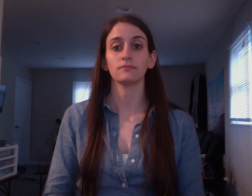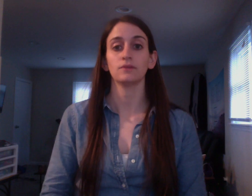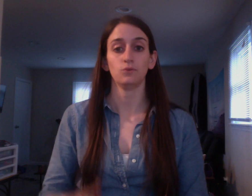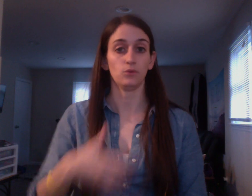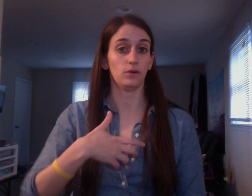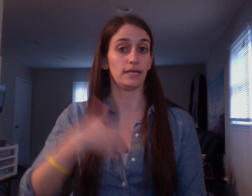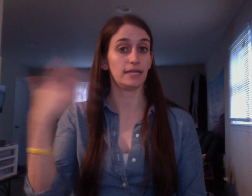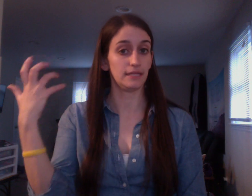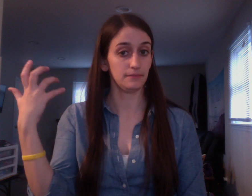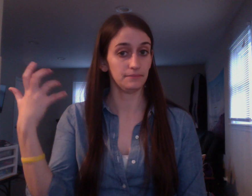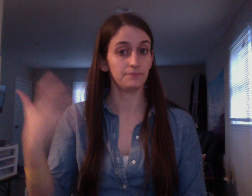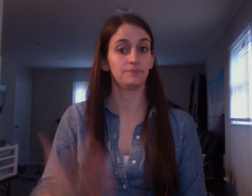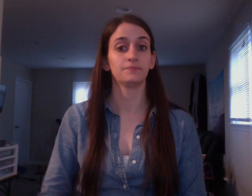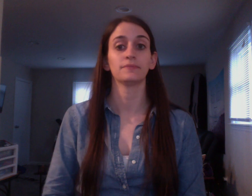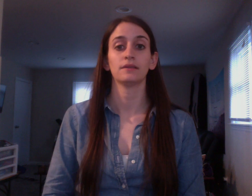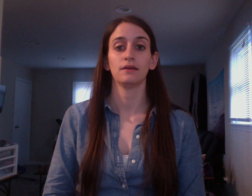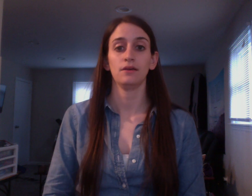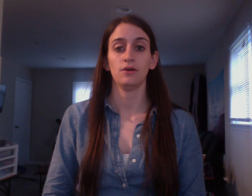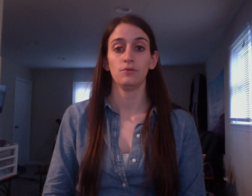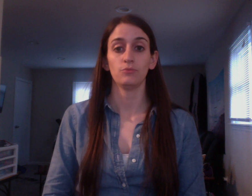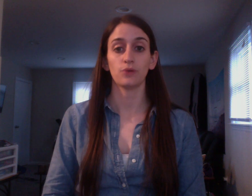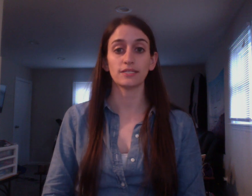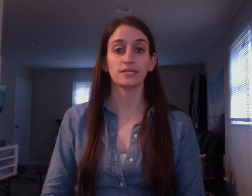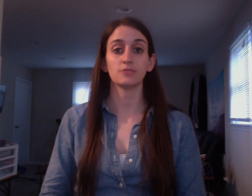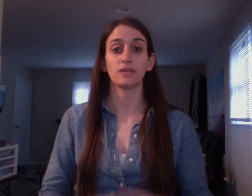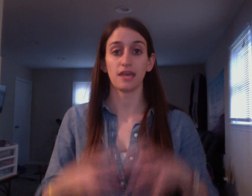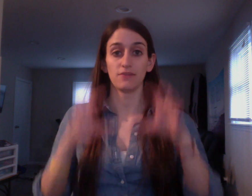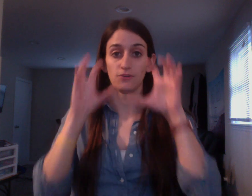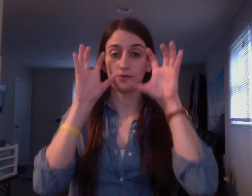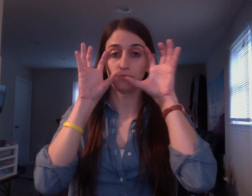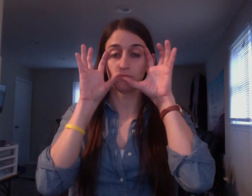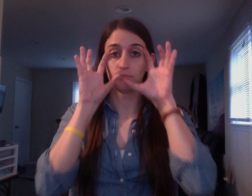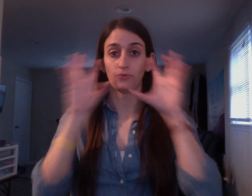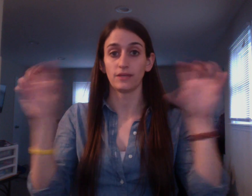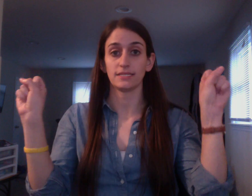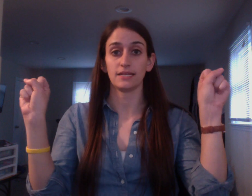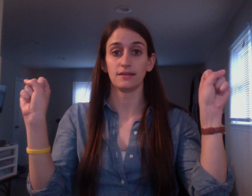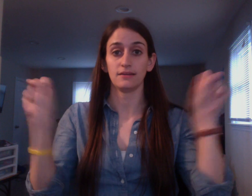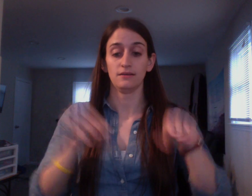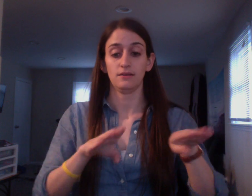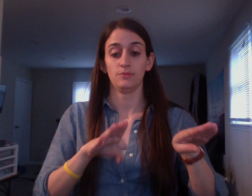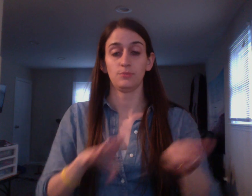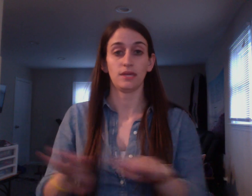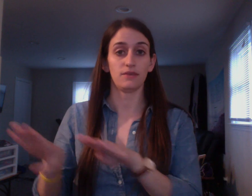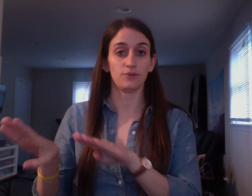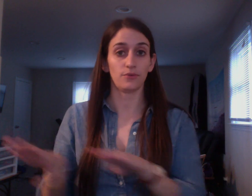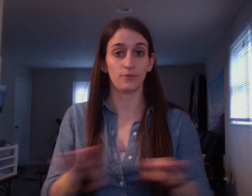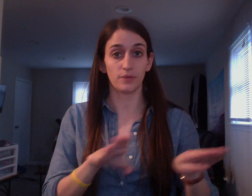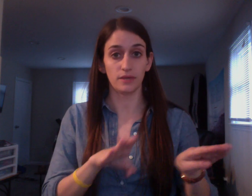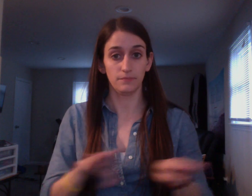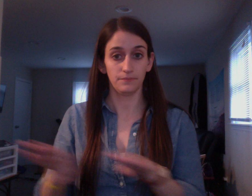or one-handed. President's behavior, president behavior with a B.